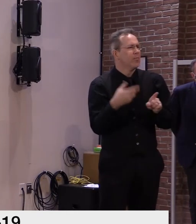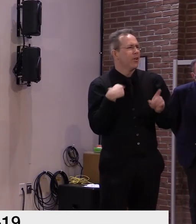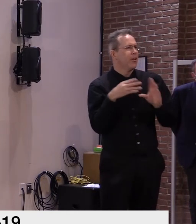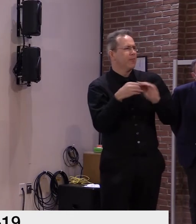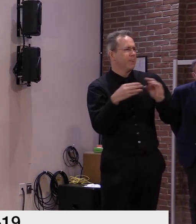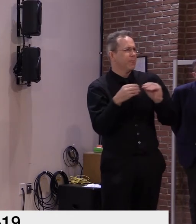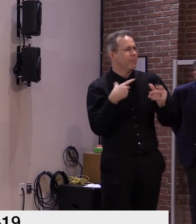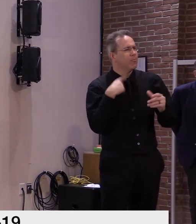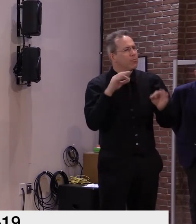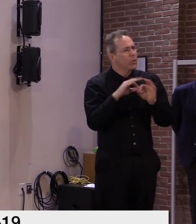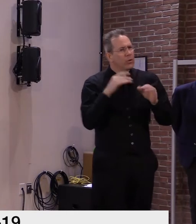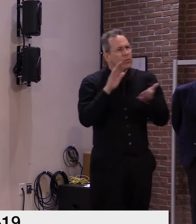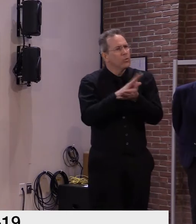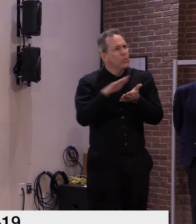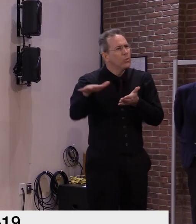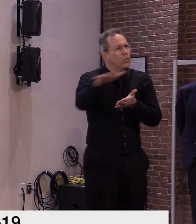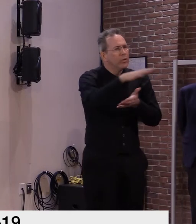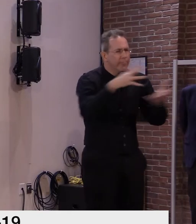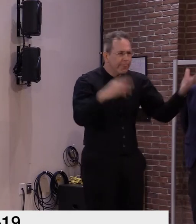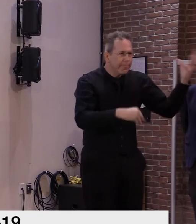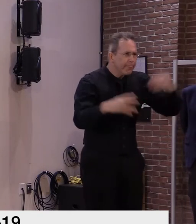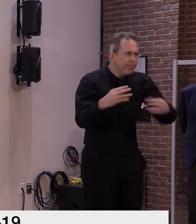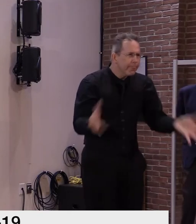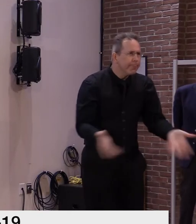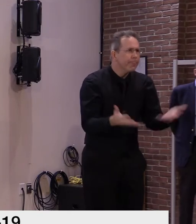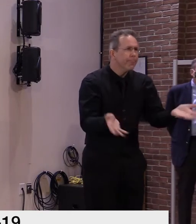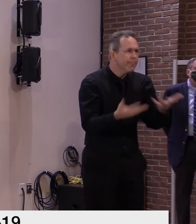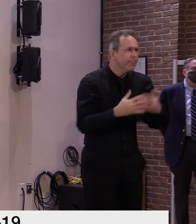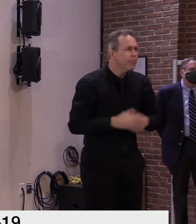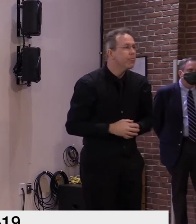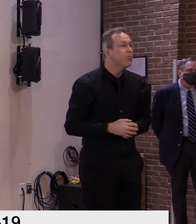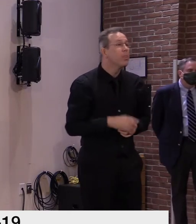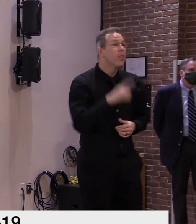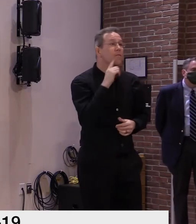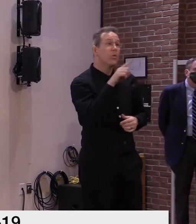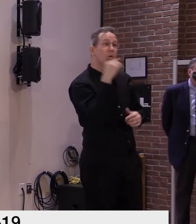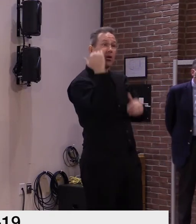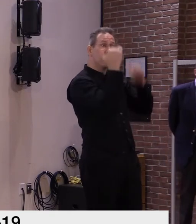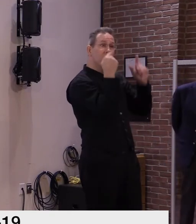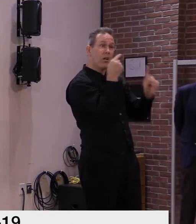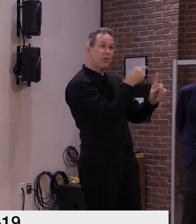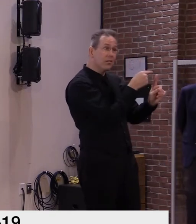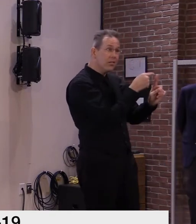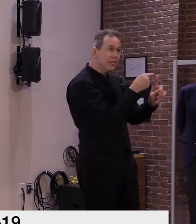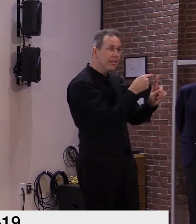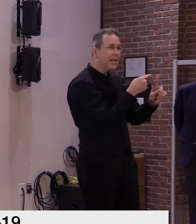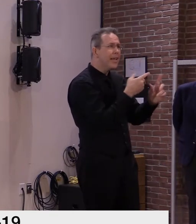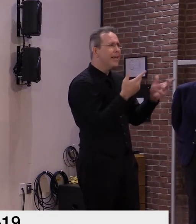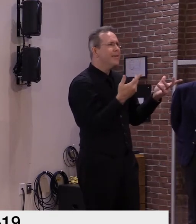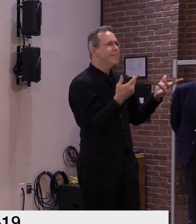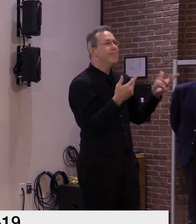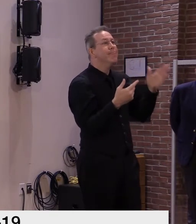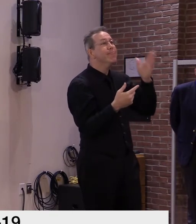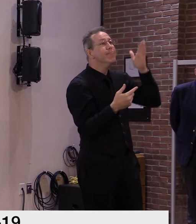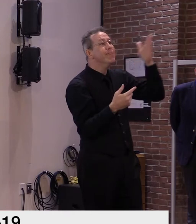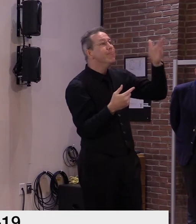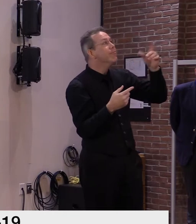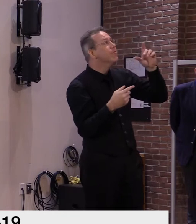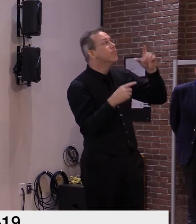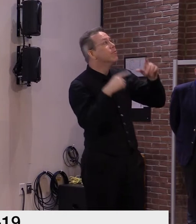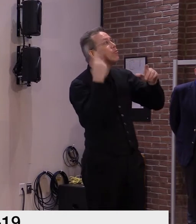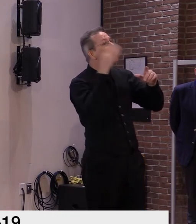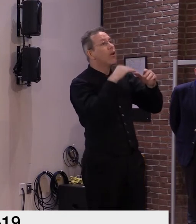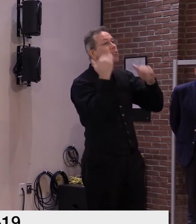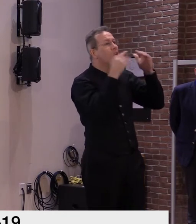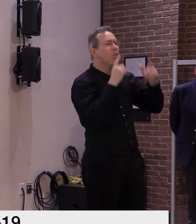as well, you know, as we, you know, the outlook has become more optimistic, there is hope.